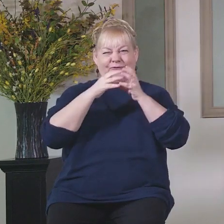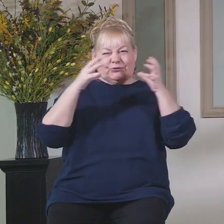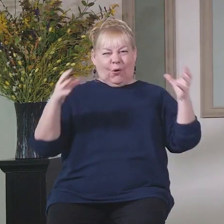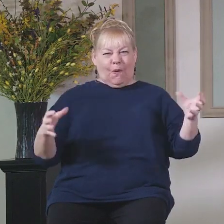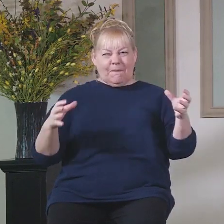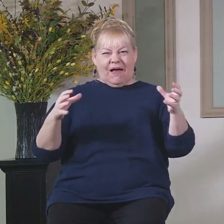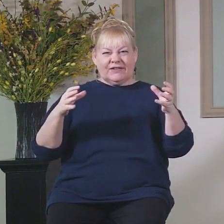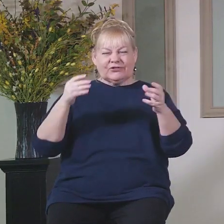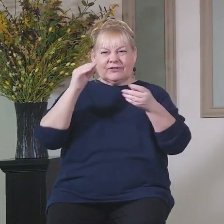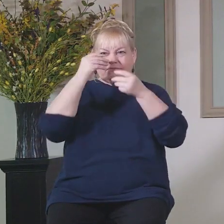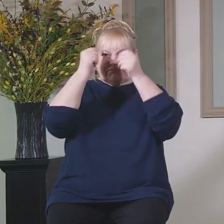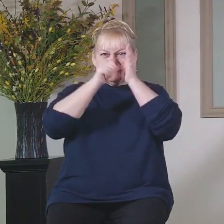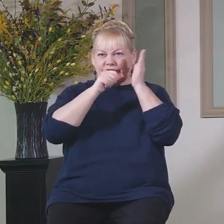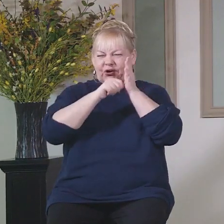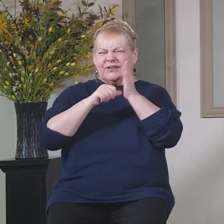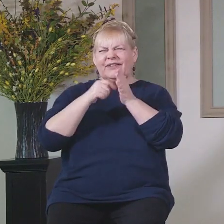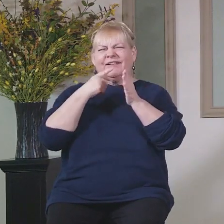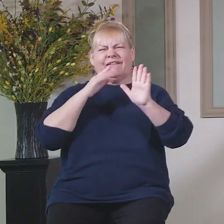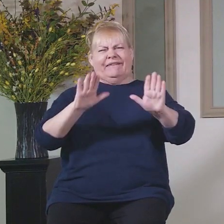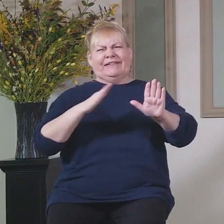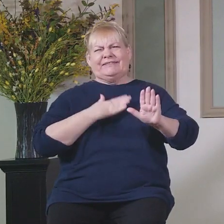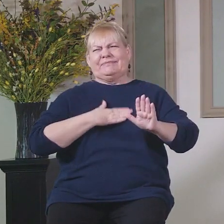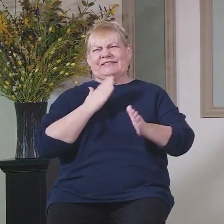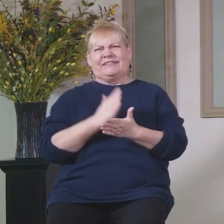say, stop. Please stop.